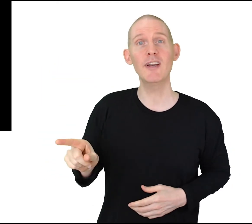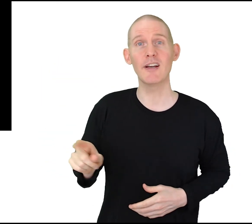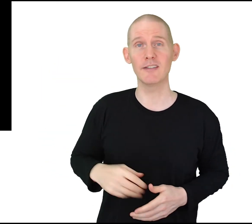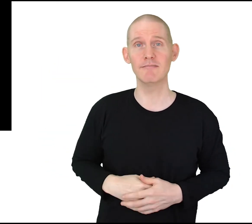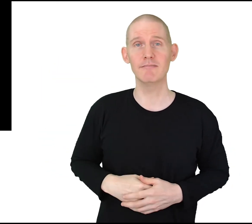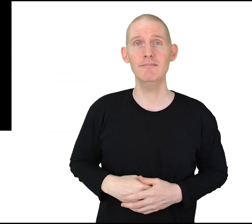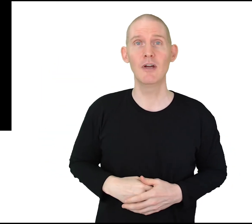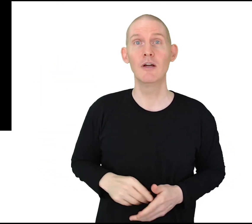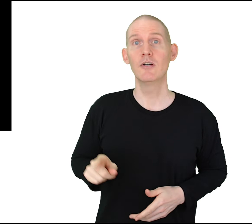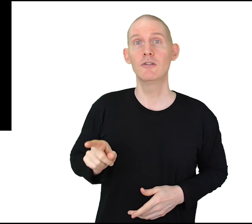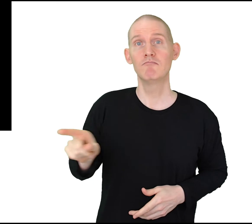her.